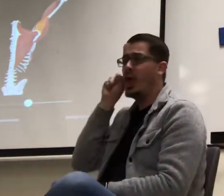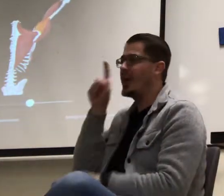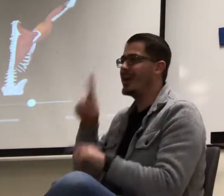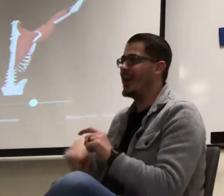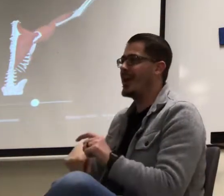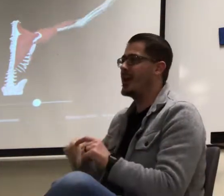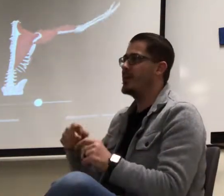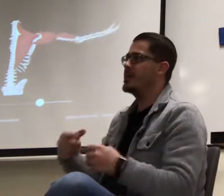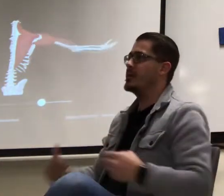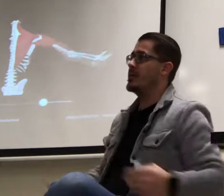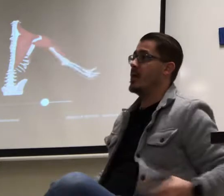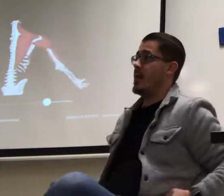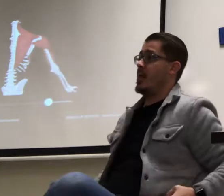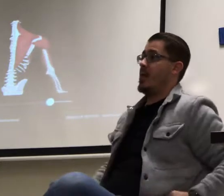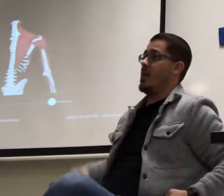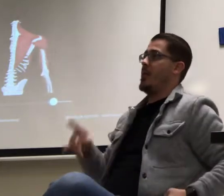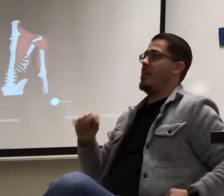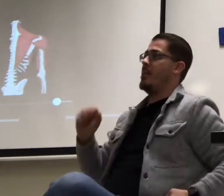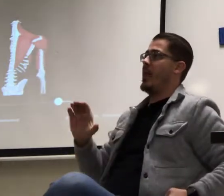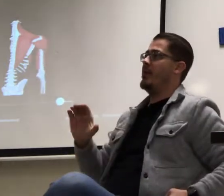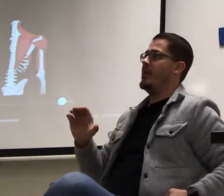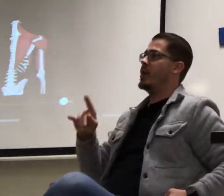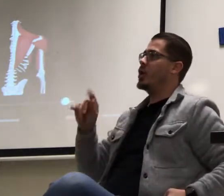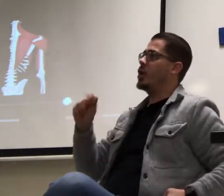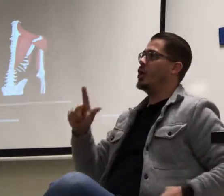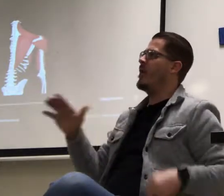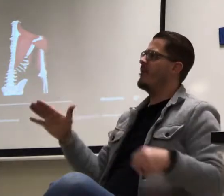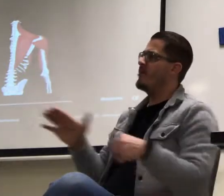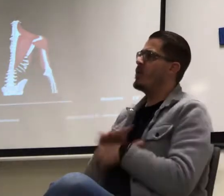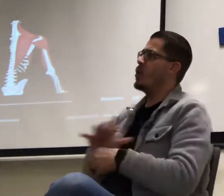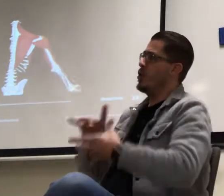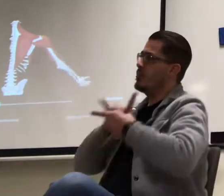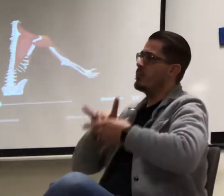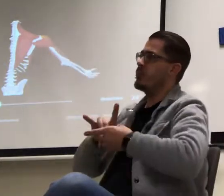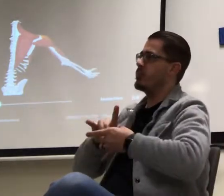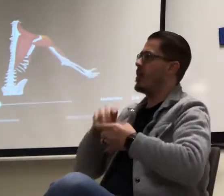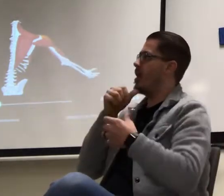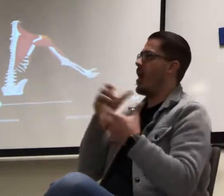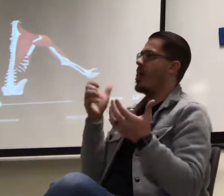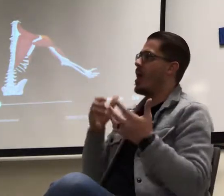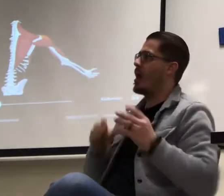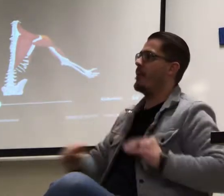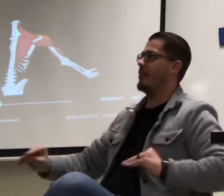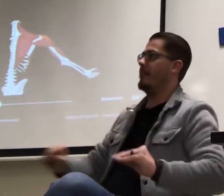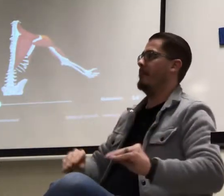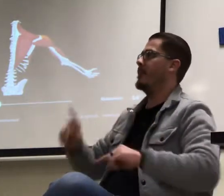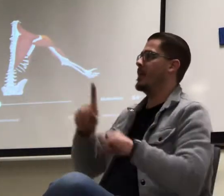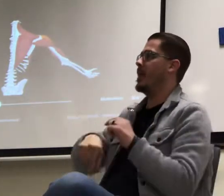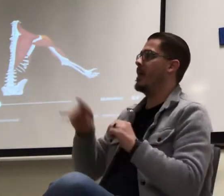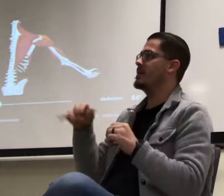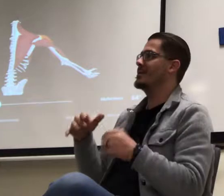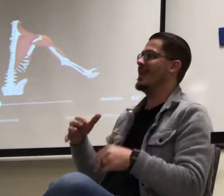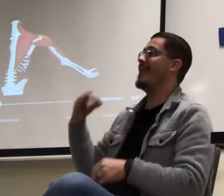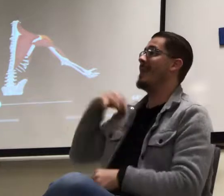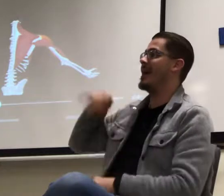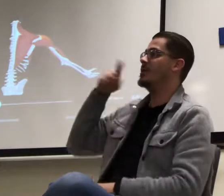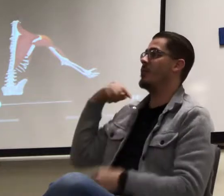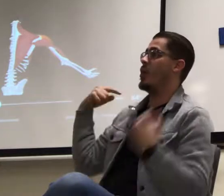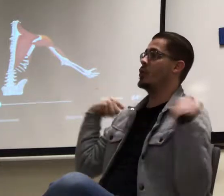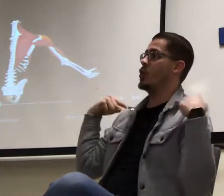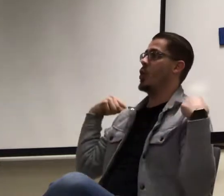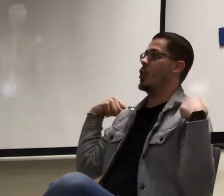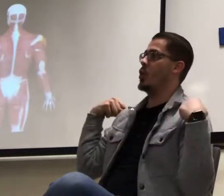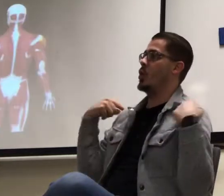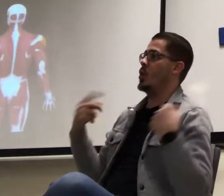pelvic girdle is a complete girdle, there's not as much mobility. So that's the main advantage of the shoulder girdle, those two